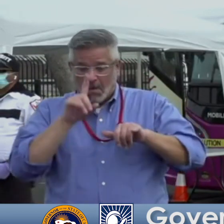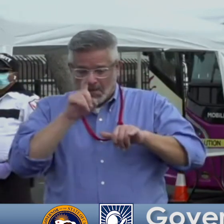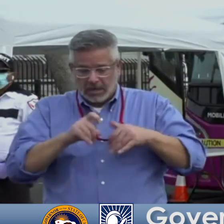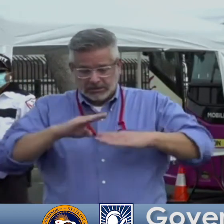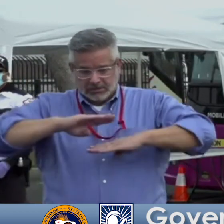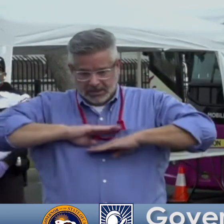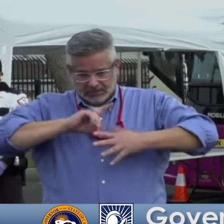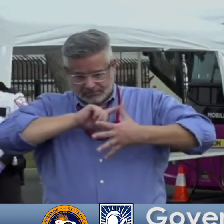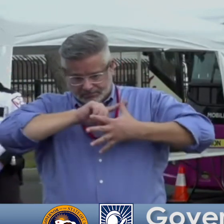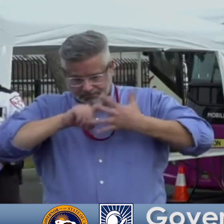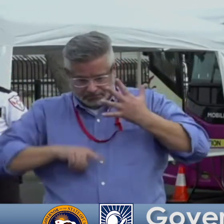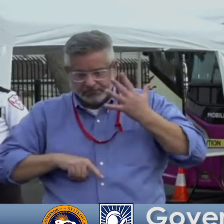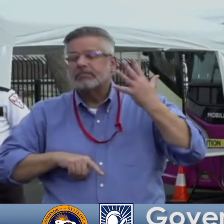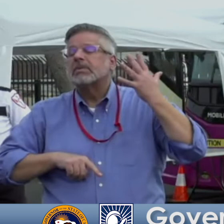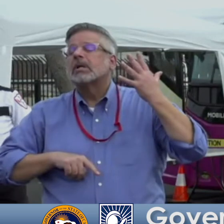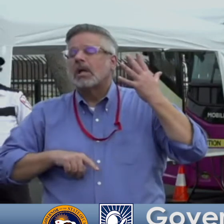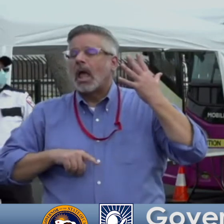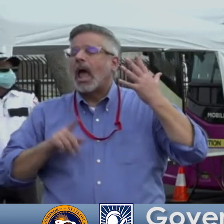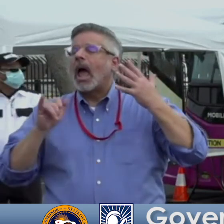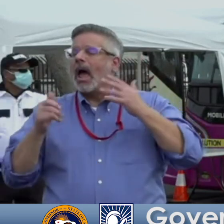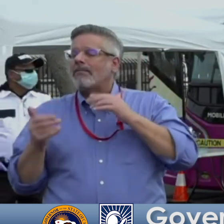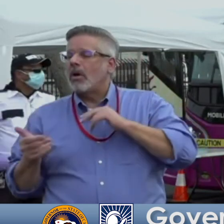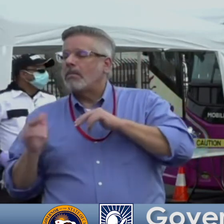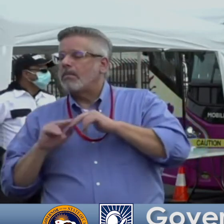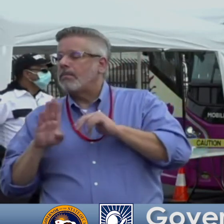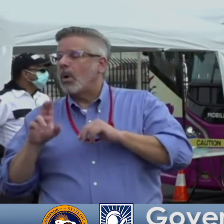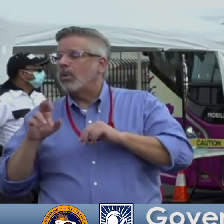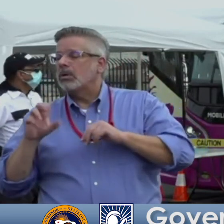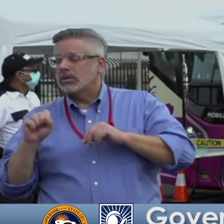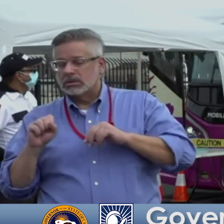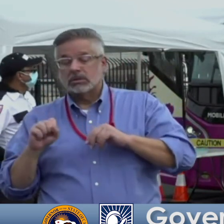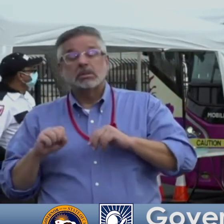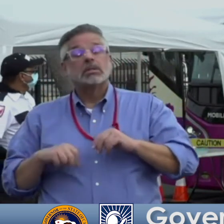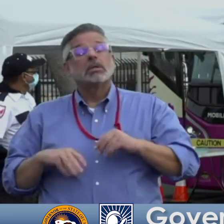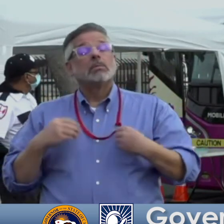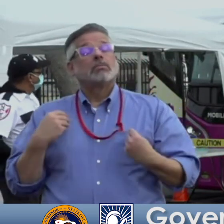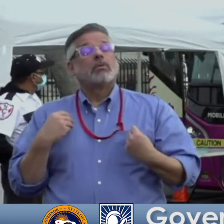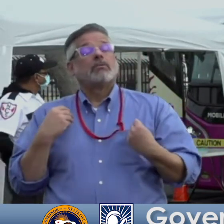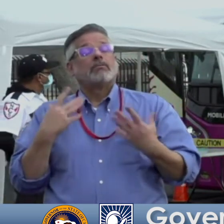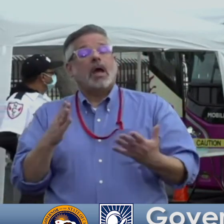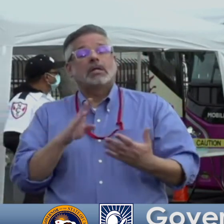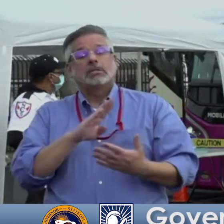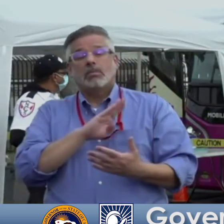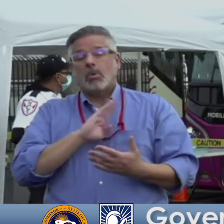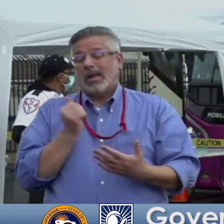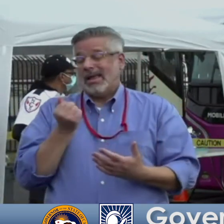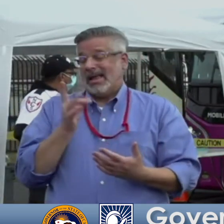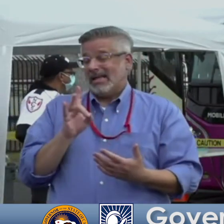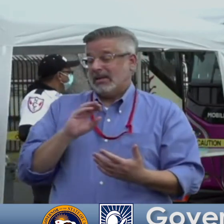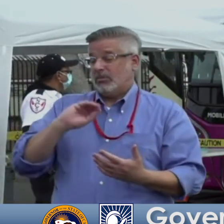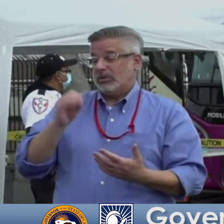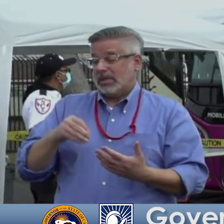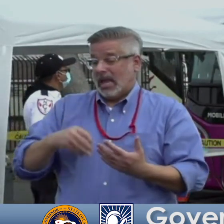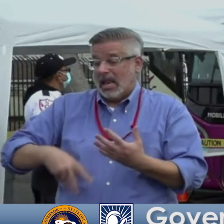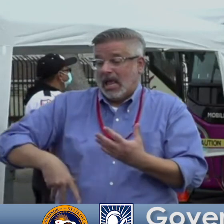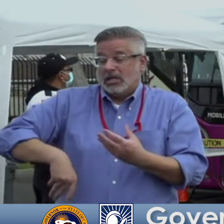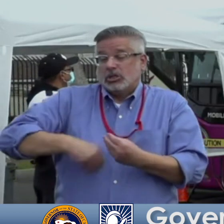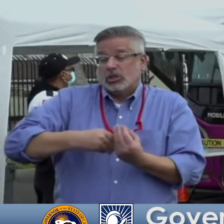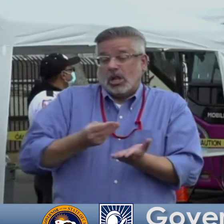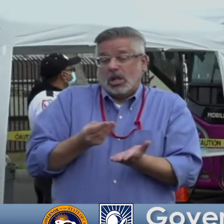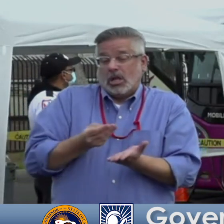but also have a bonus component that the sheriff may not be aware of that provides upwards of 18% additional